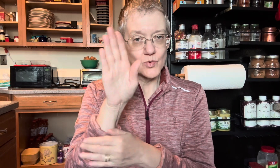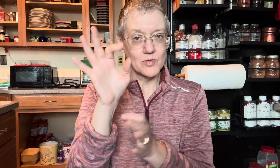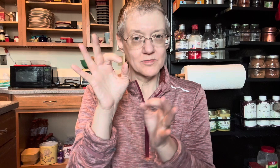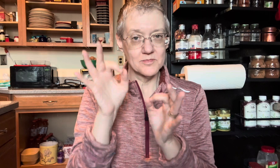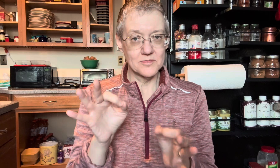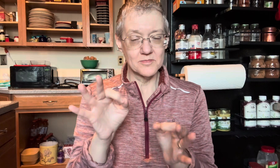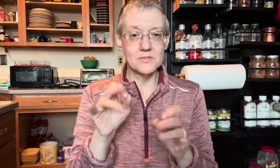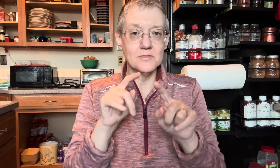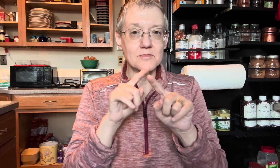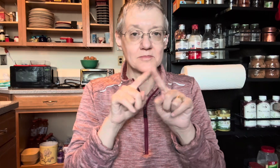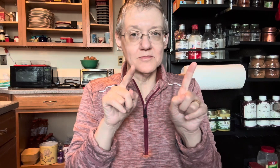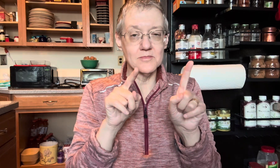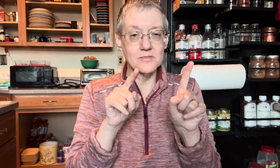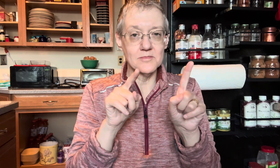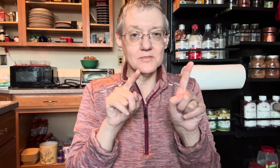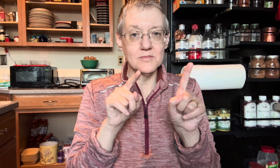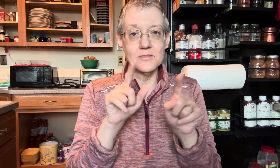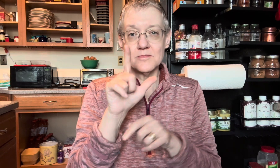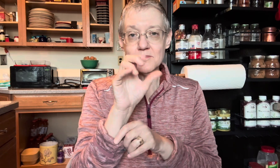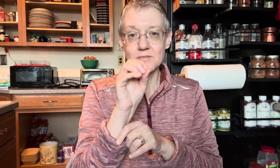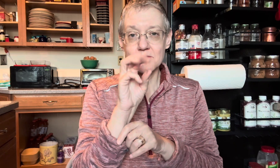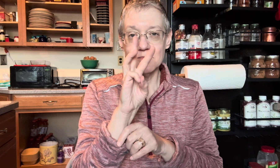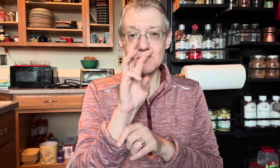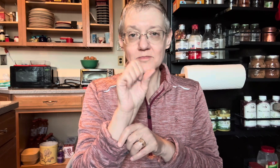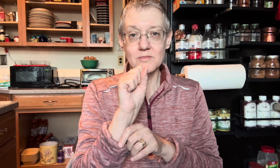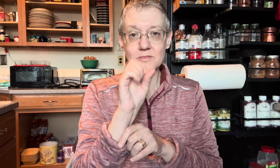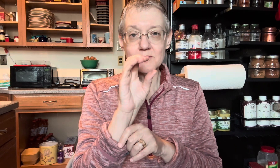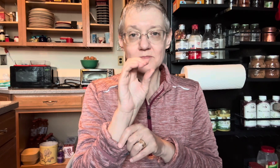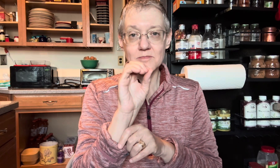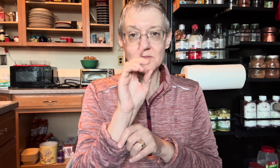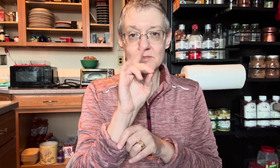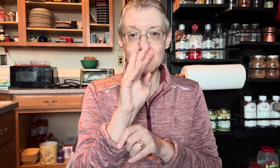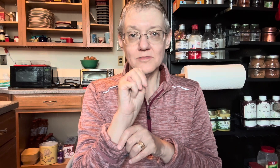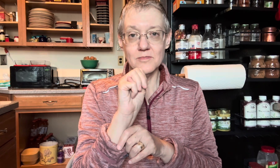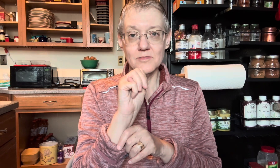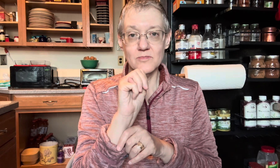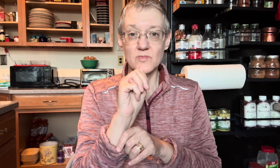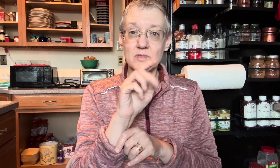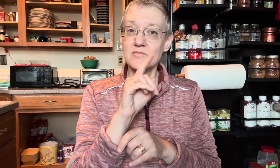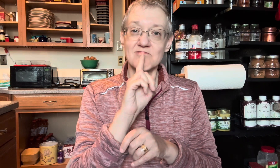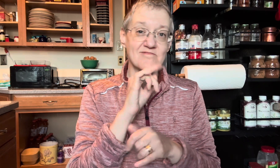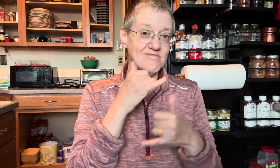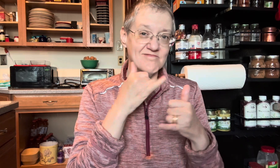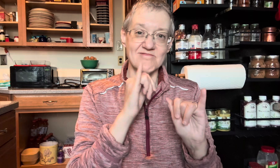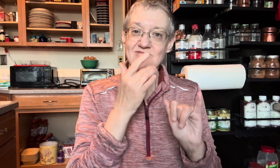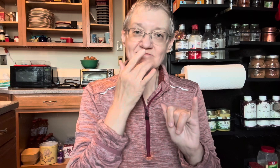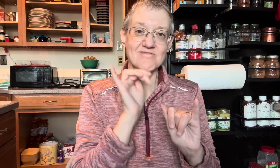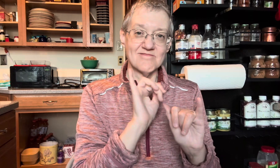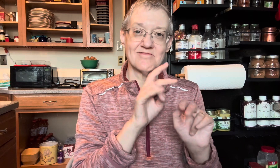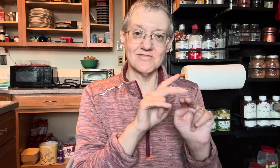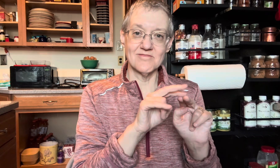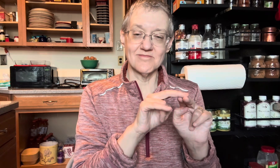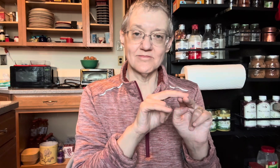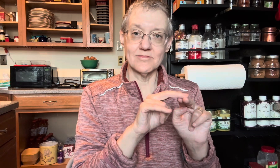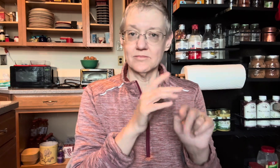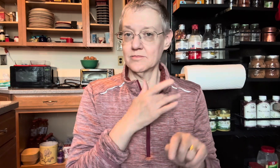process. So it's up to you. But since low sodium bacons tend to not have sugar in them, and they still